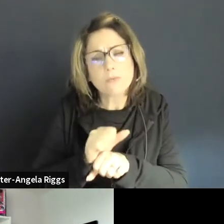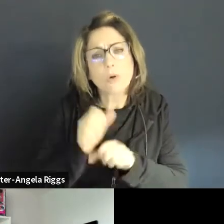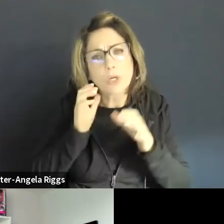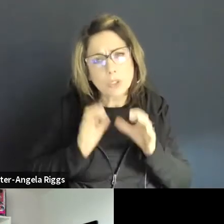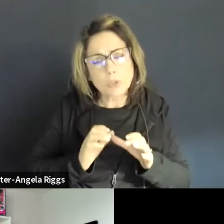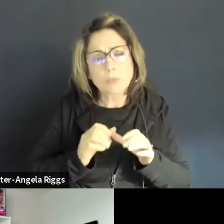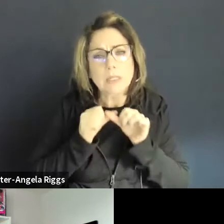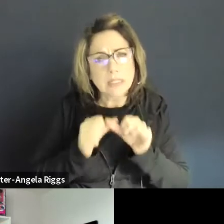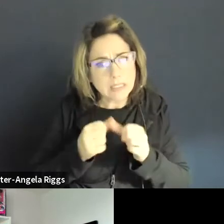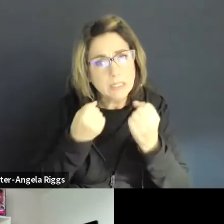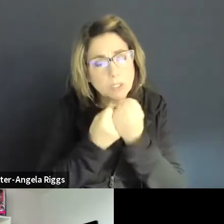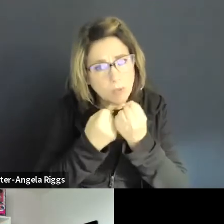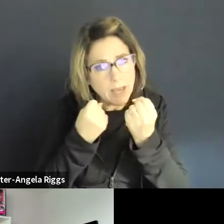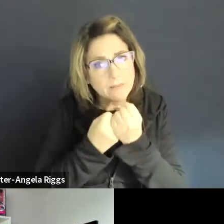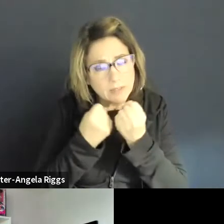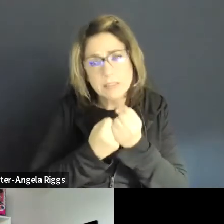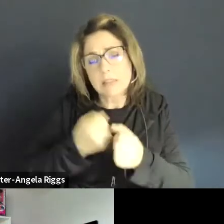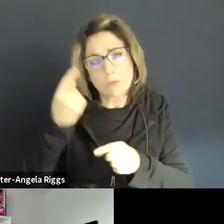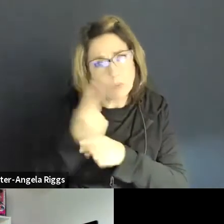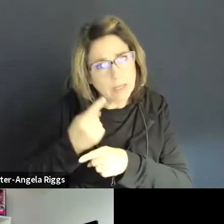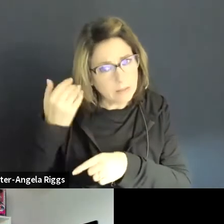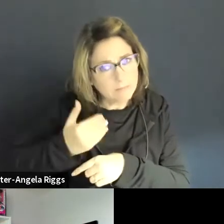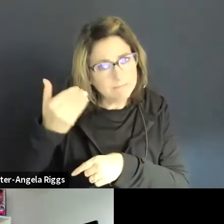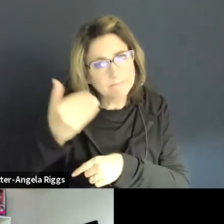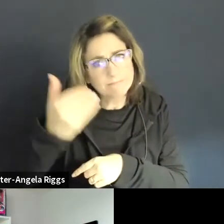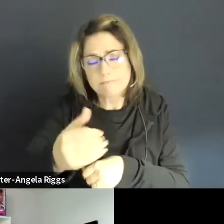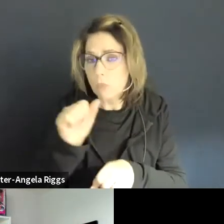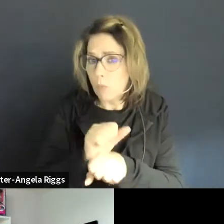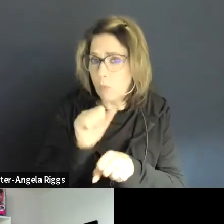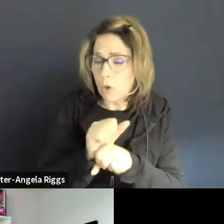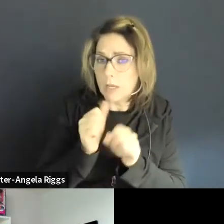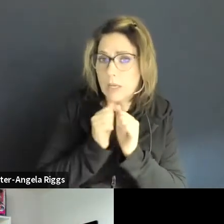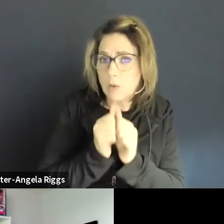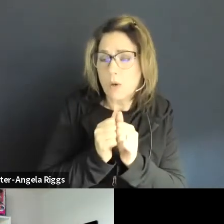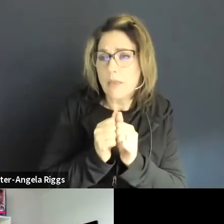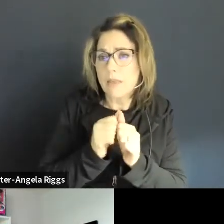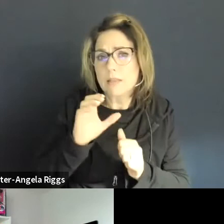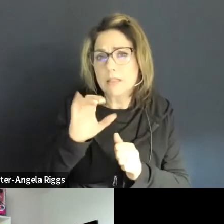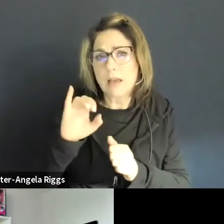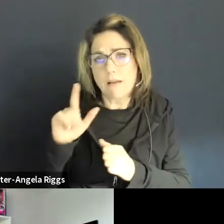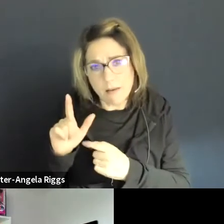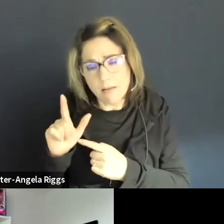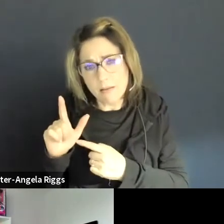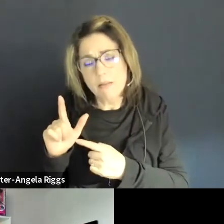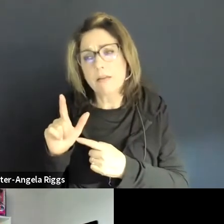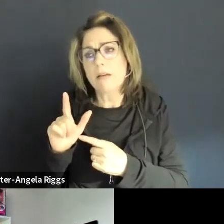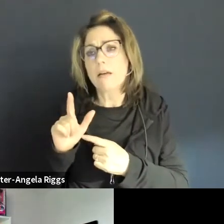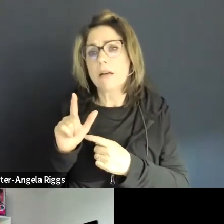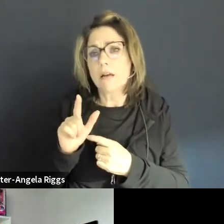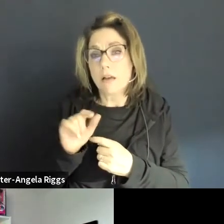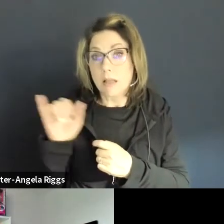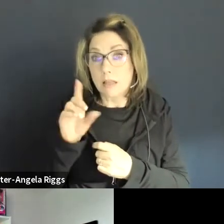continue advocacy on a regular basis. And this is with working with Centers for Independent Living, just as